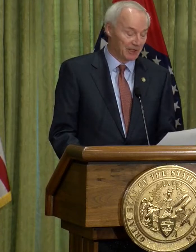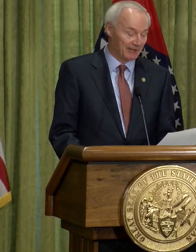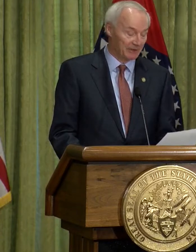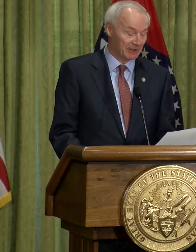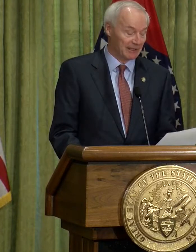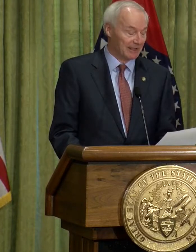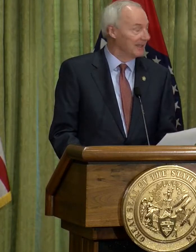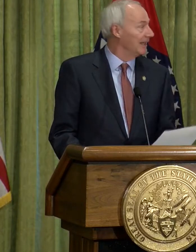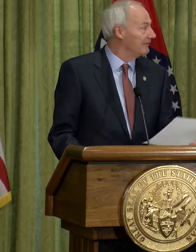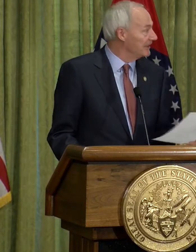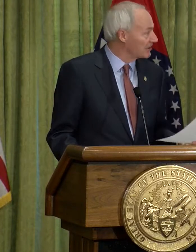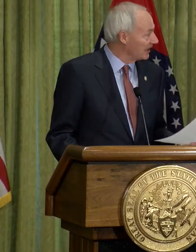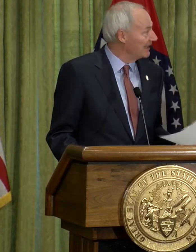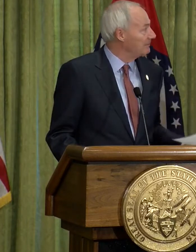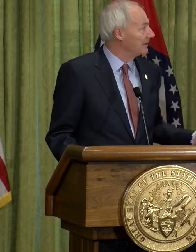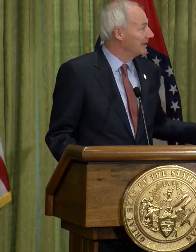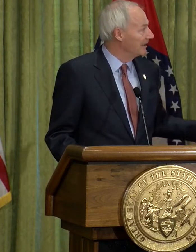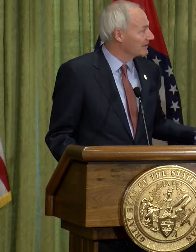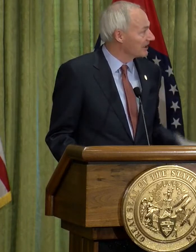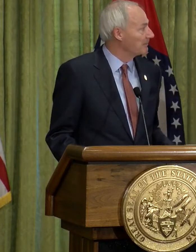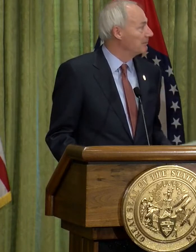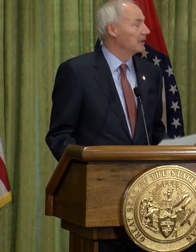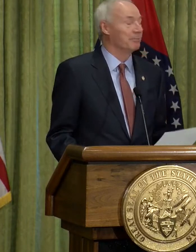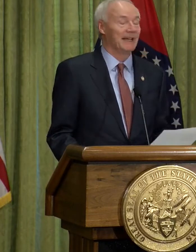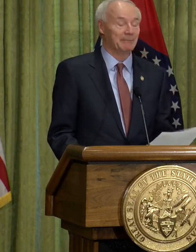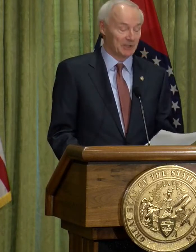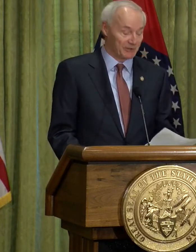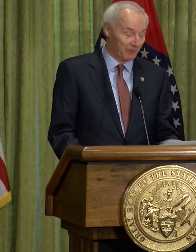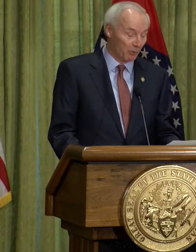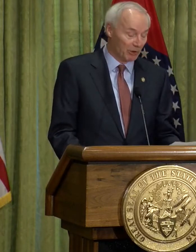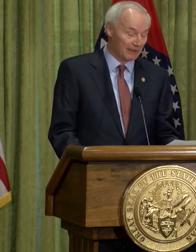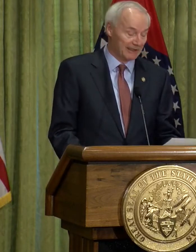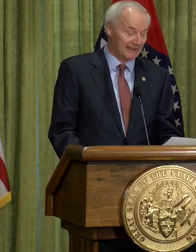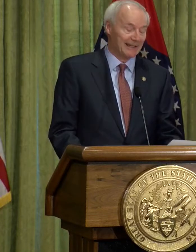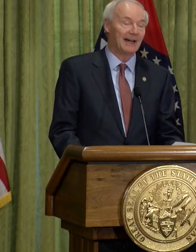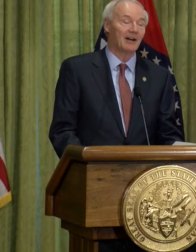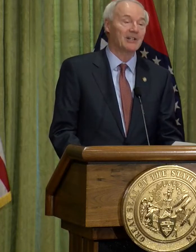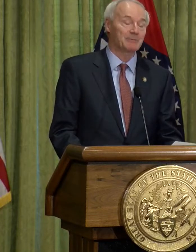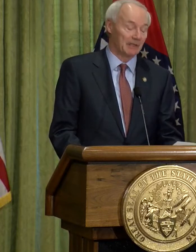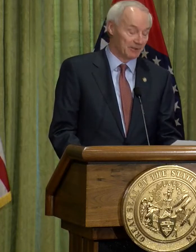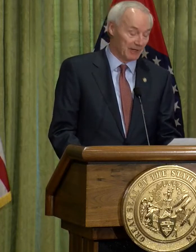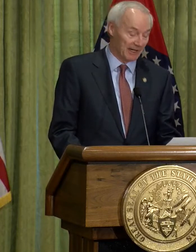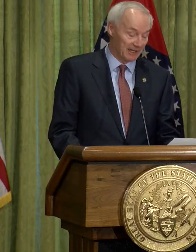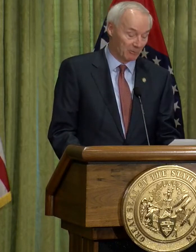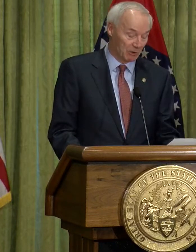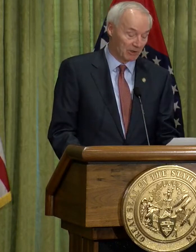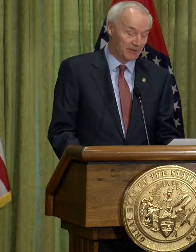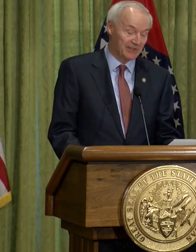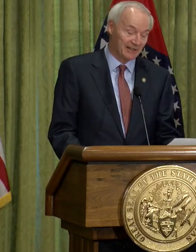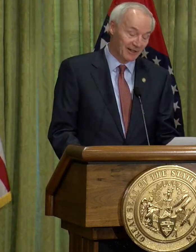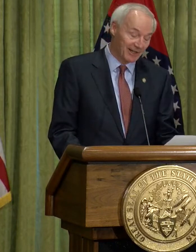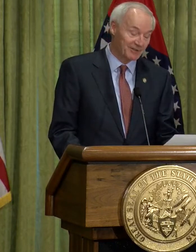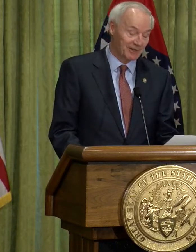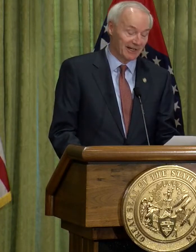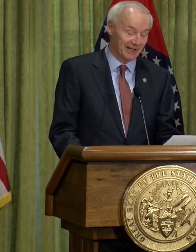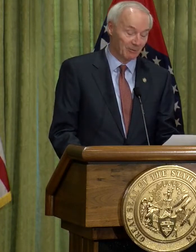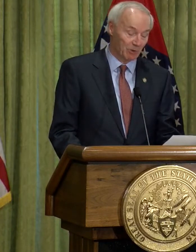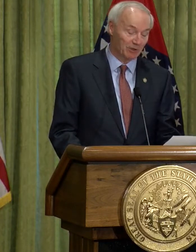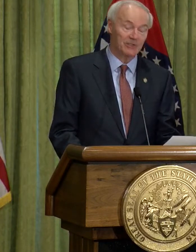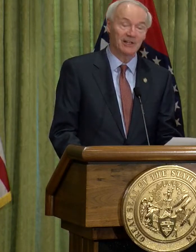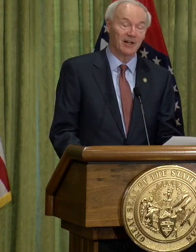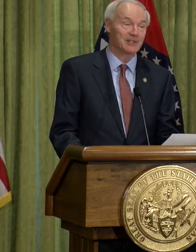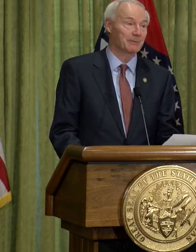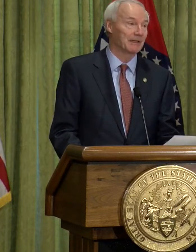utilized to cover these same supplemental payments for our hospital direct care workers and our non-direct